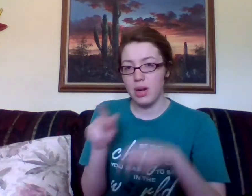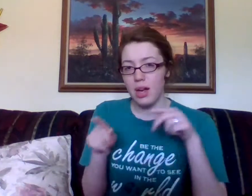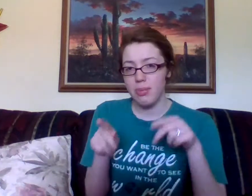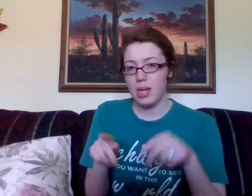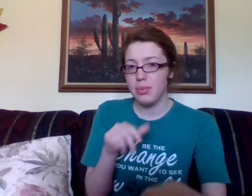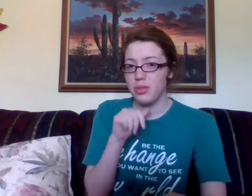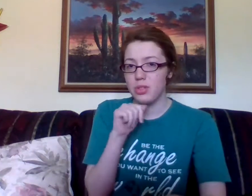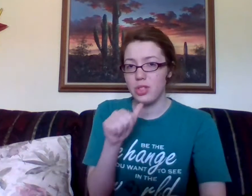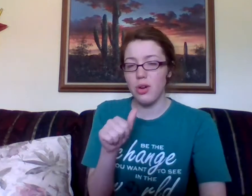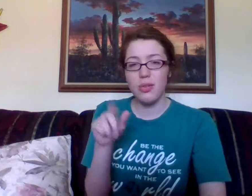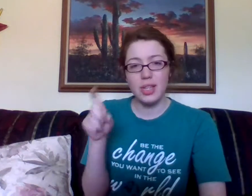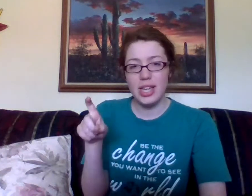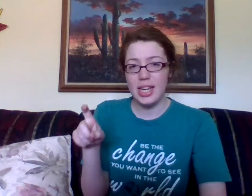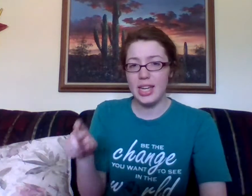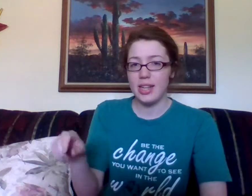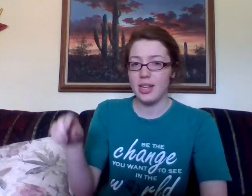Proud people don't need